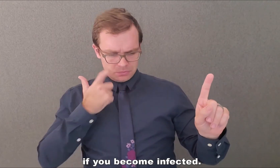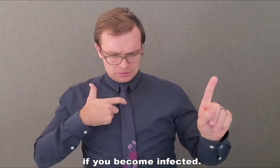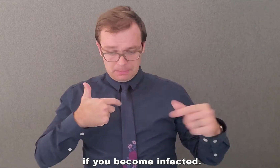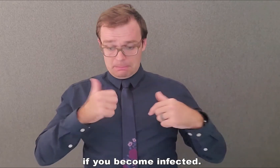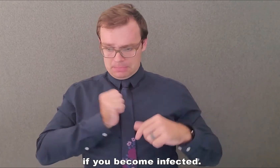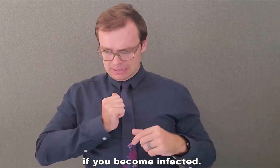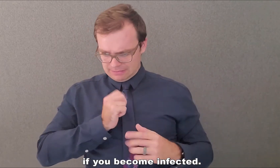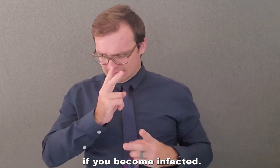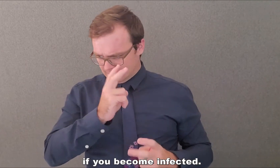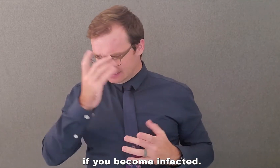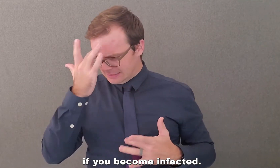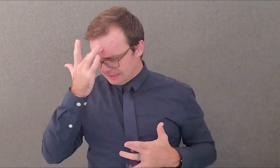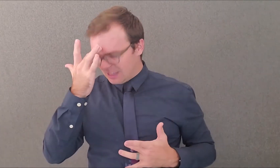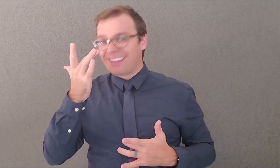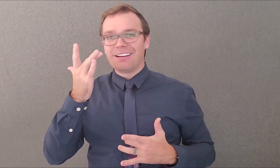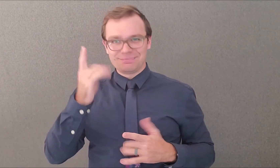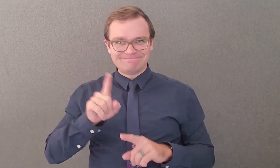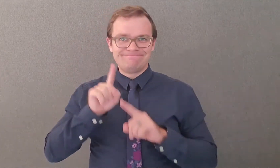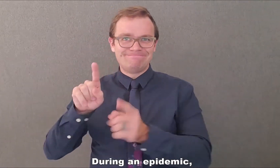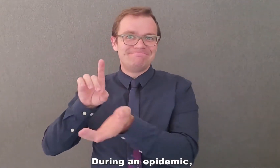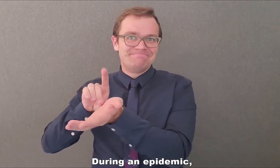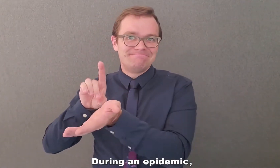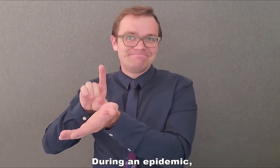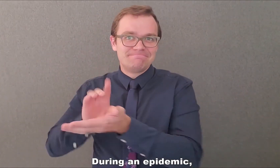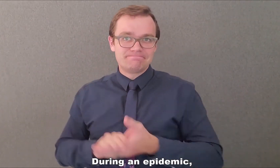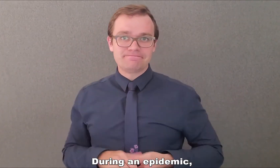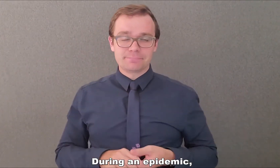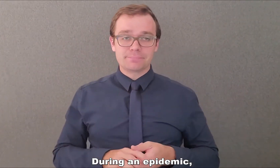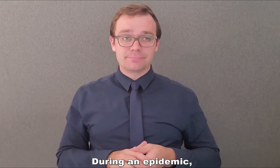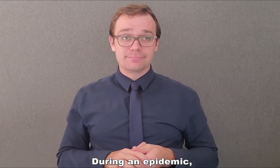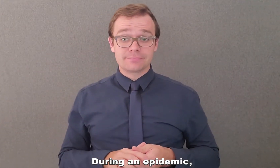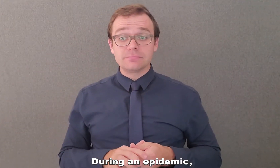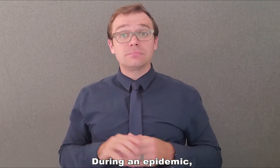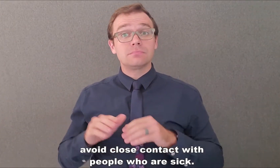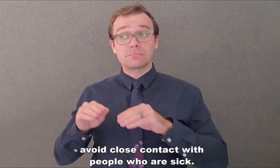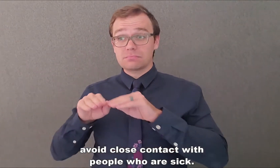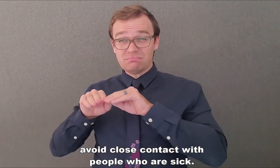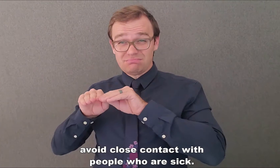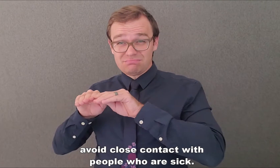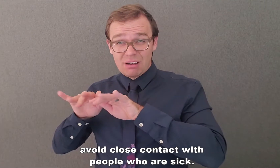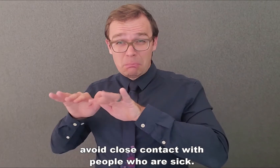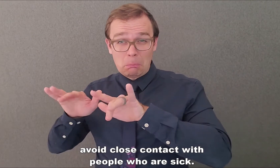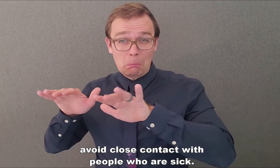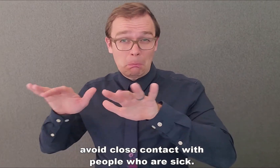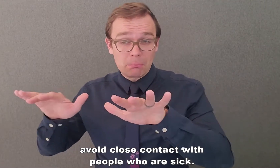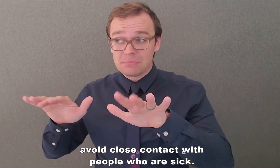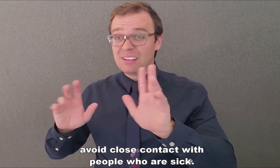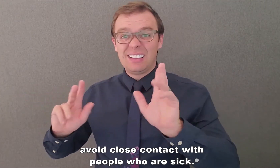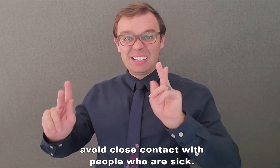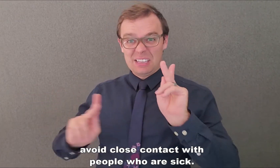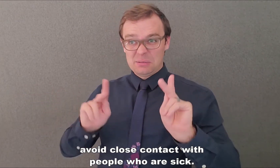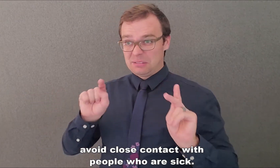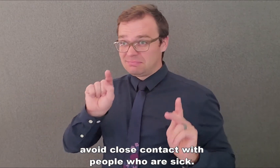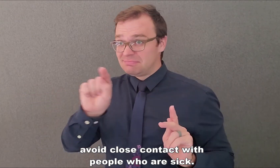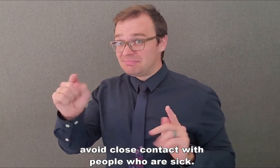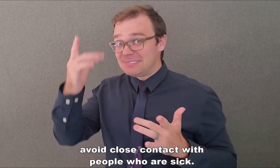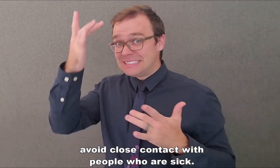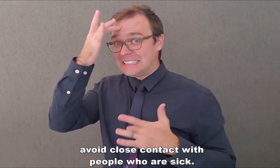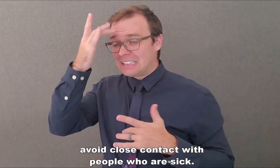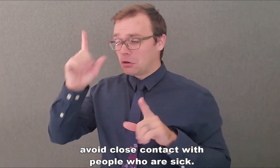become infected. During an epidemic, avoid close contact with people who are sick.